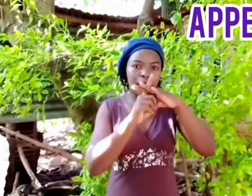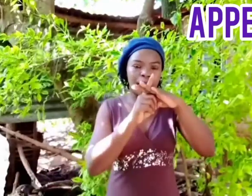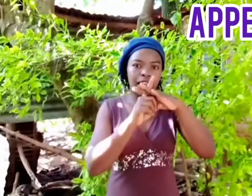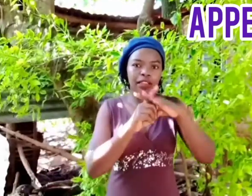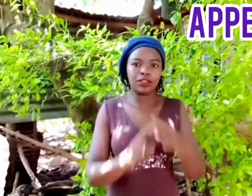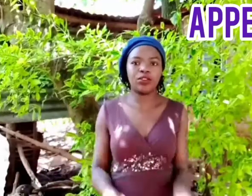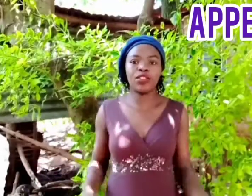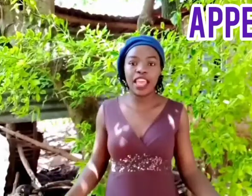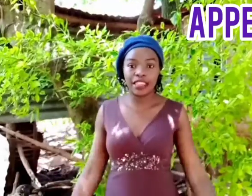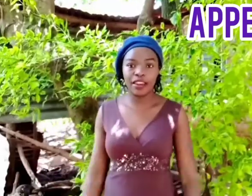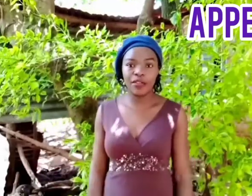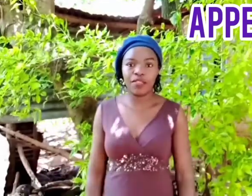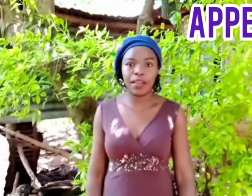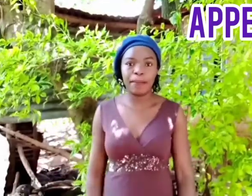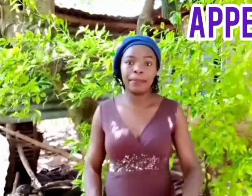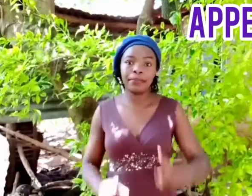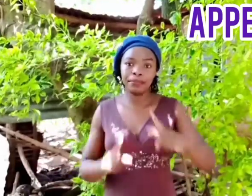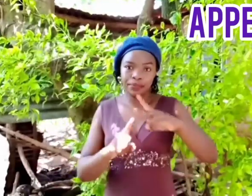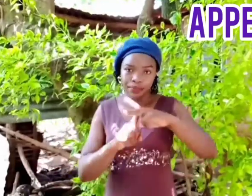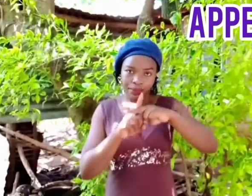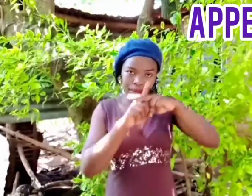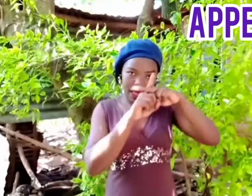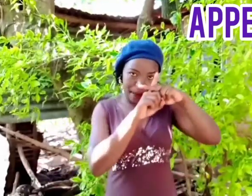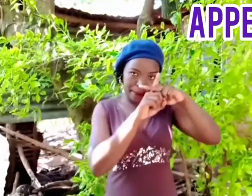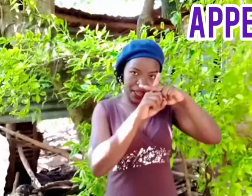appear. So there are three of them. Appear,